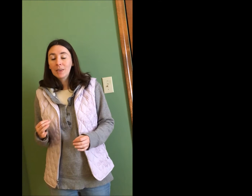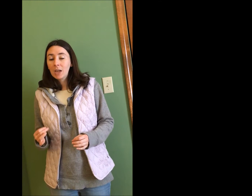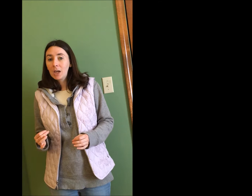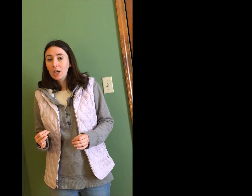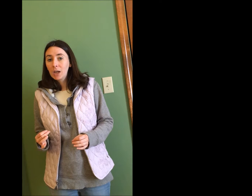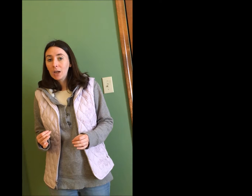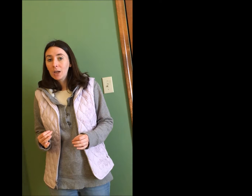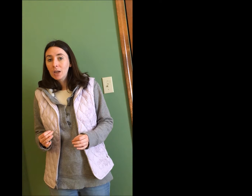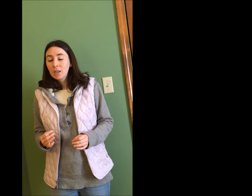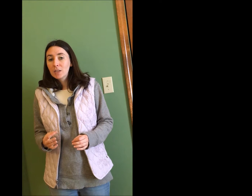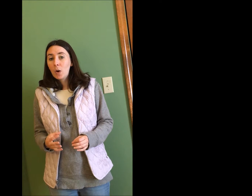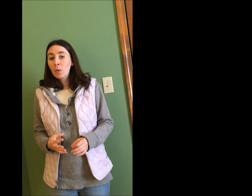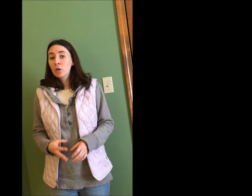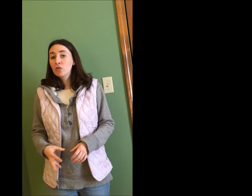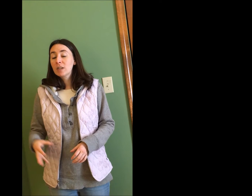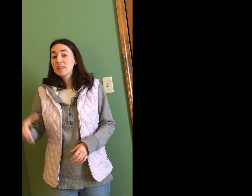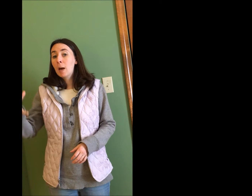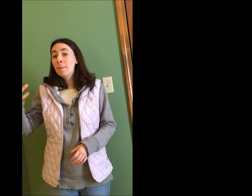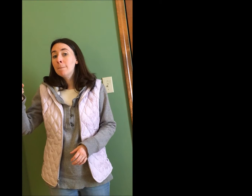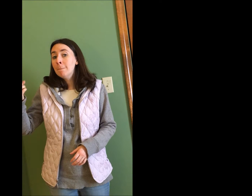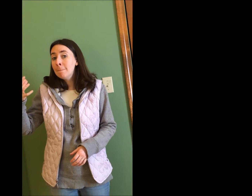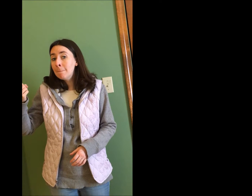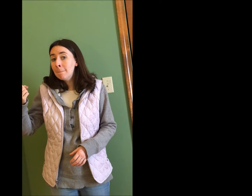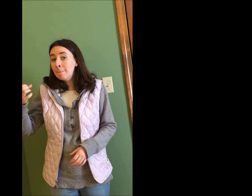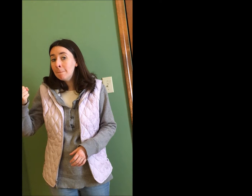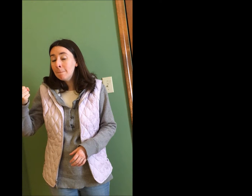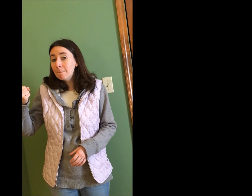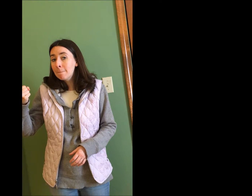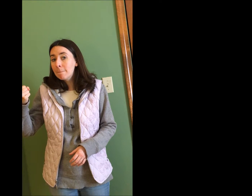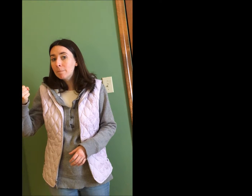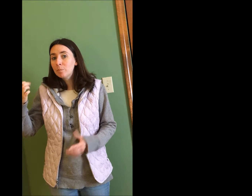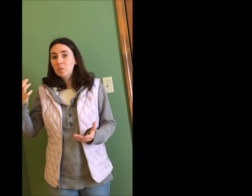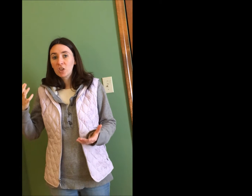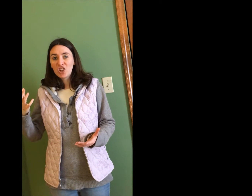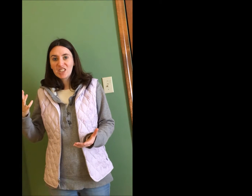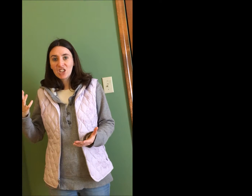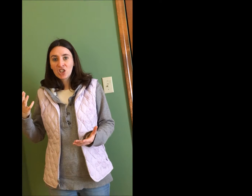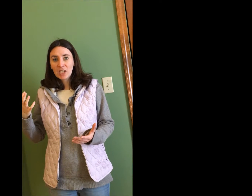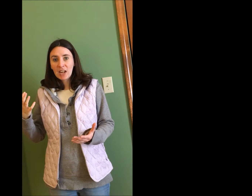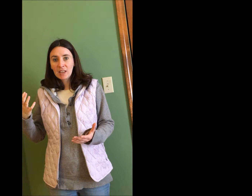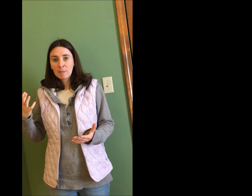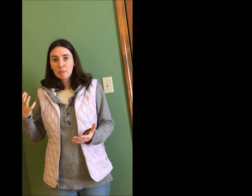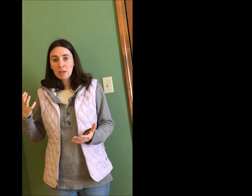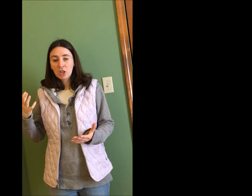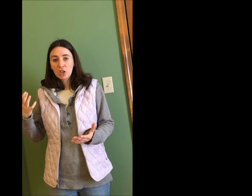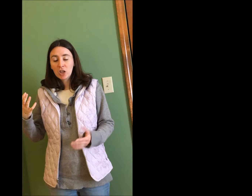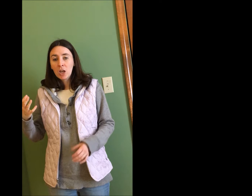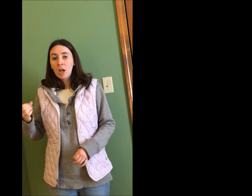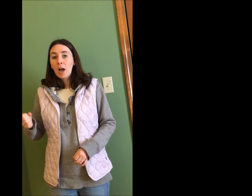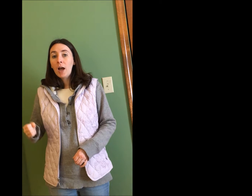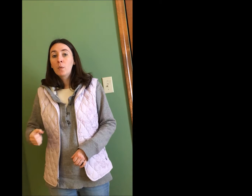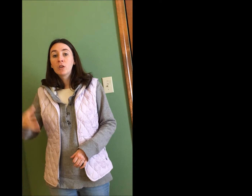k. So I want to drink some just initially getting them speech. I want to drink